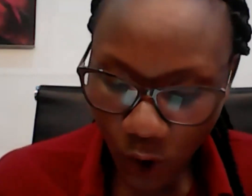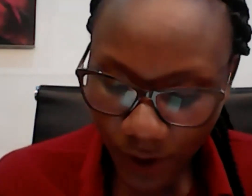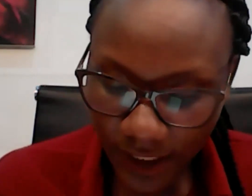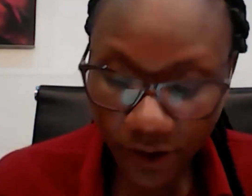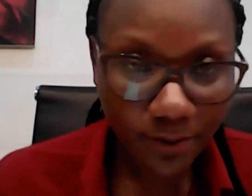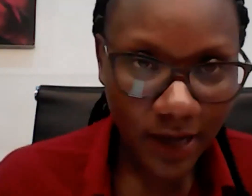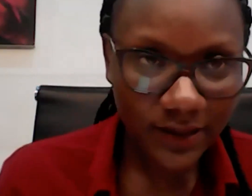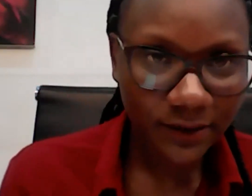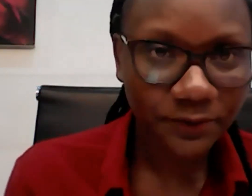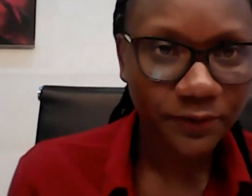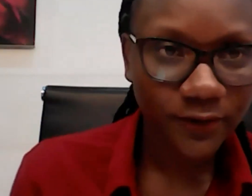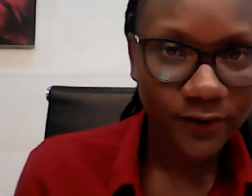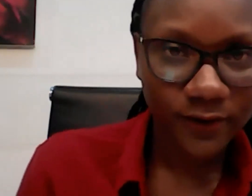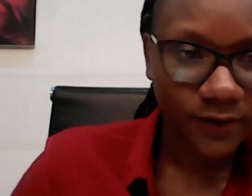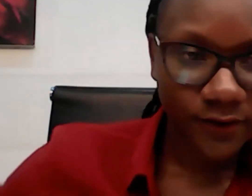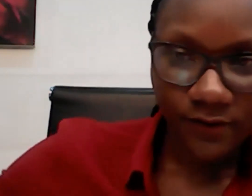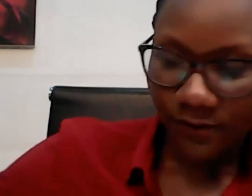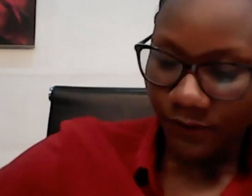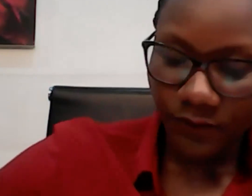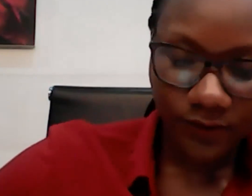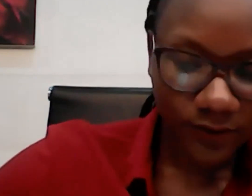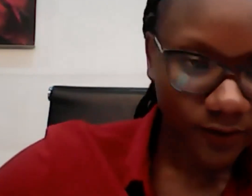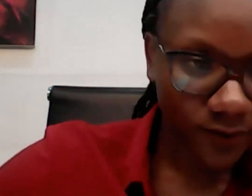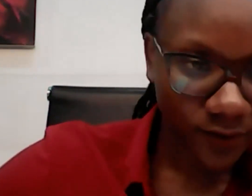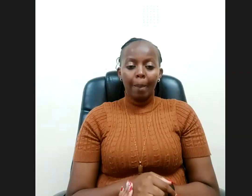the opening remarks.